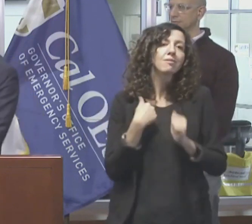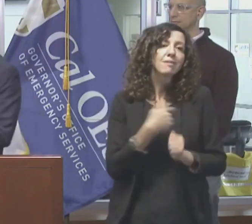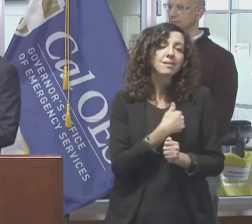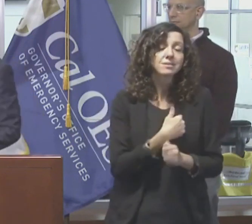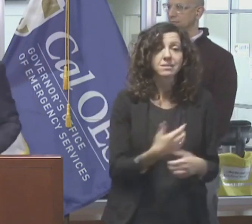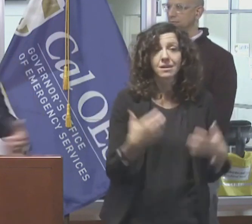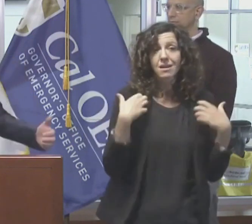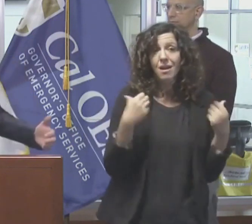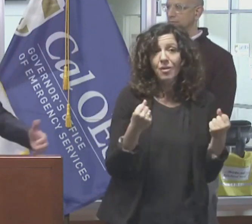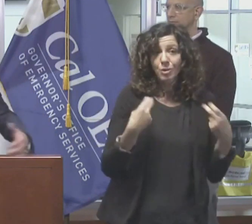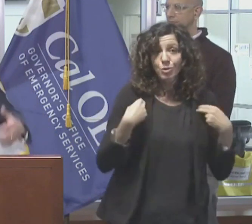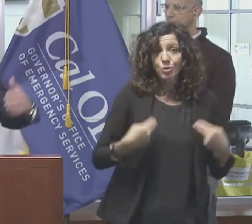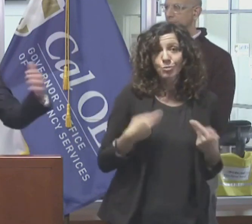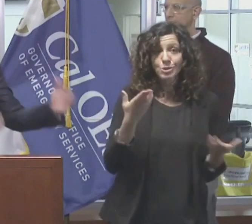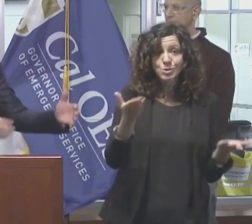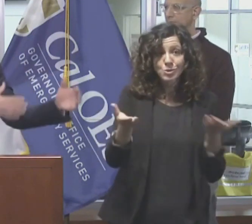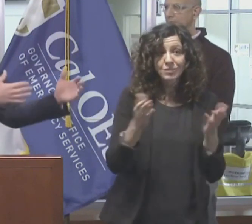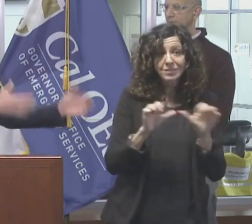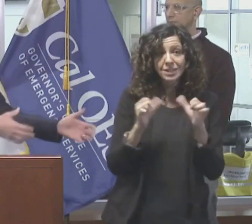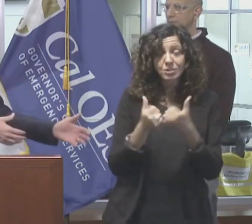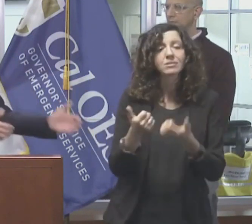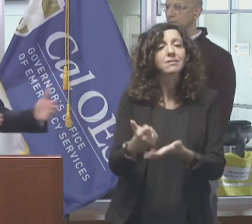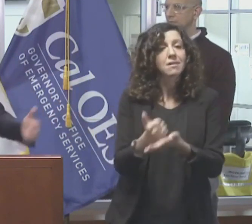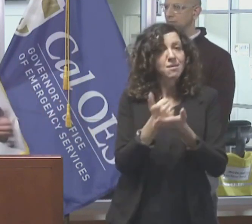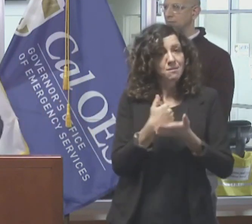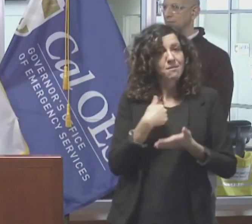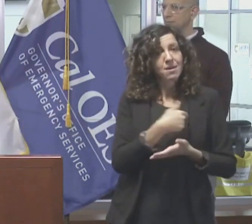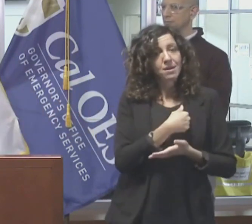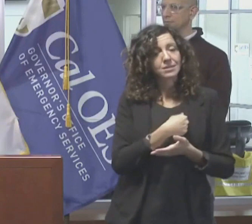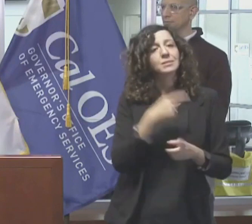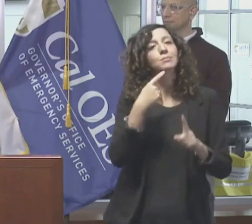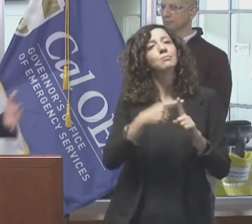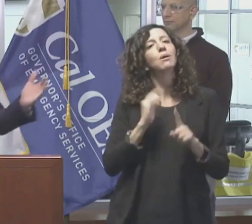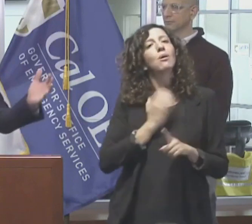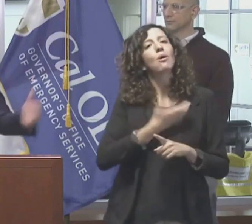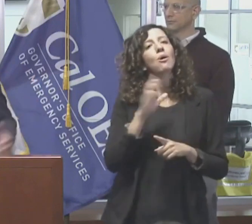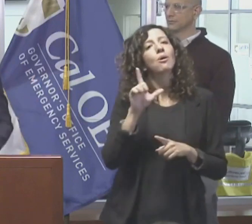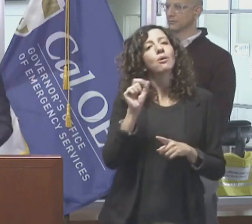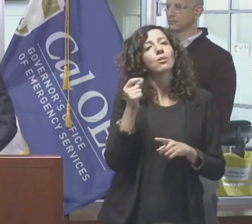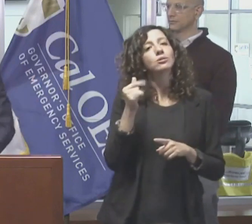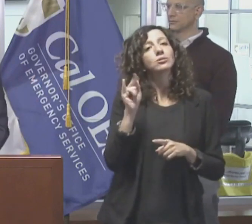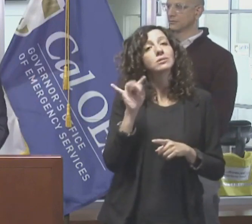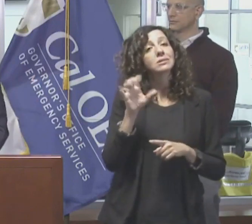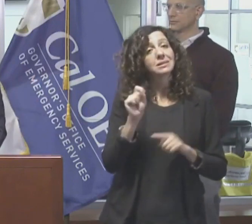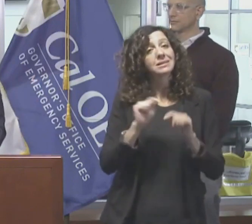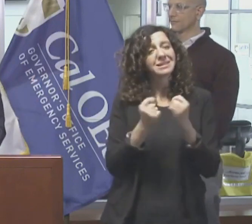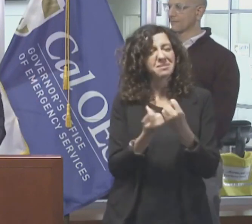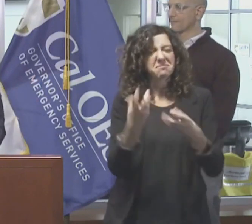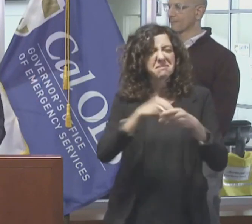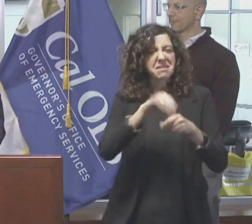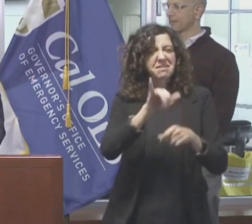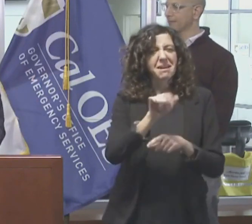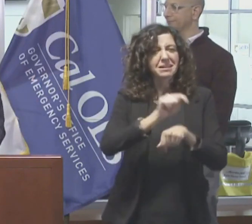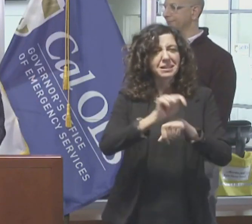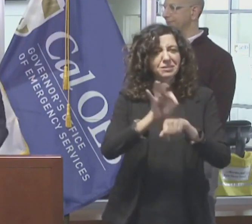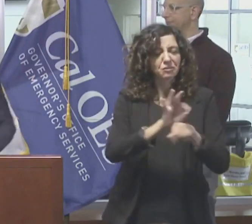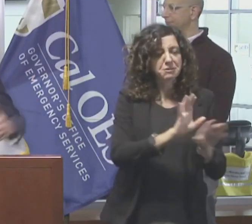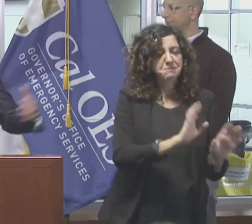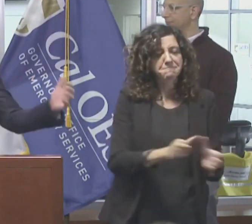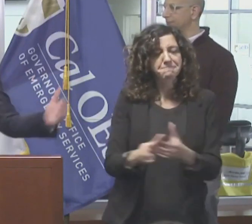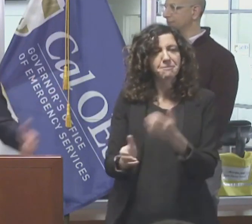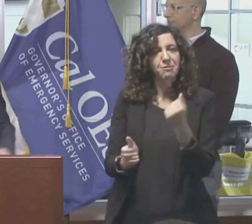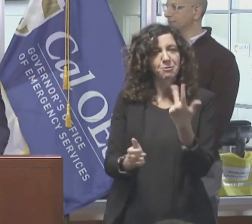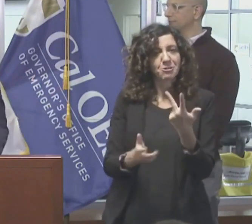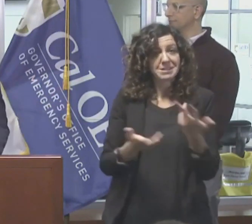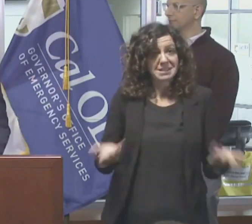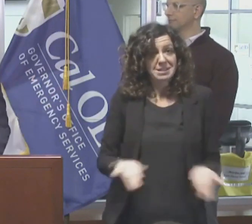and our logistics teams that also are represented in those 13 task forces that are included upstairs